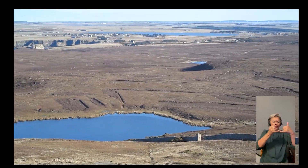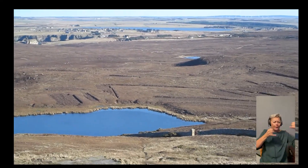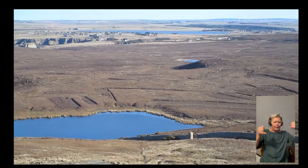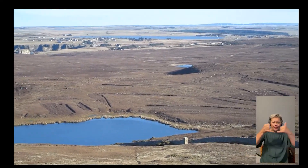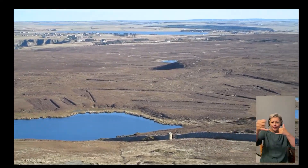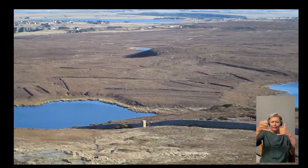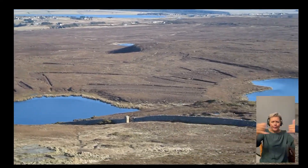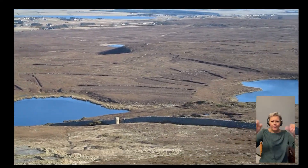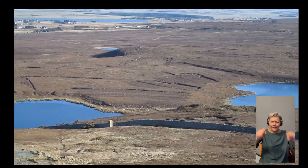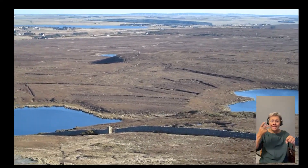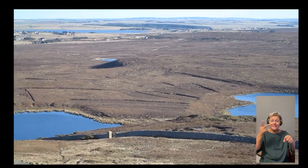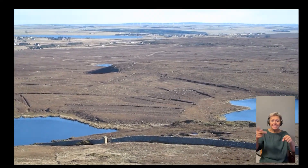fuel.